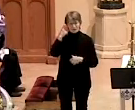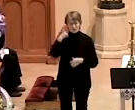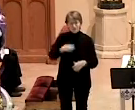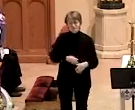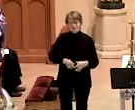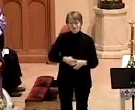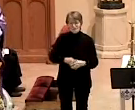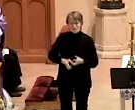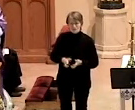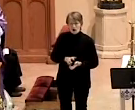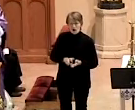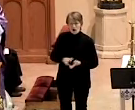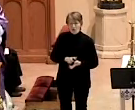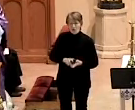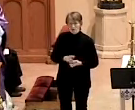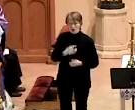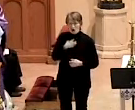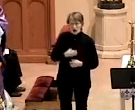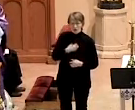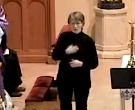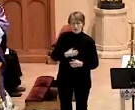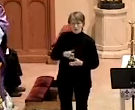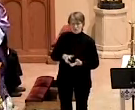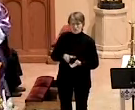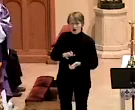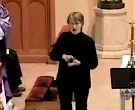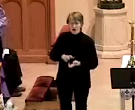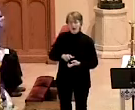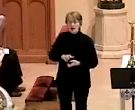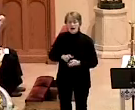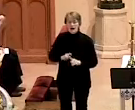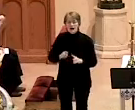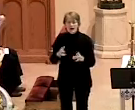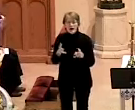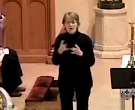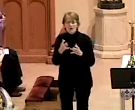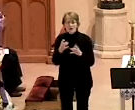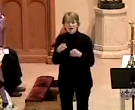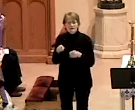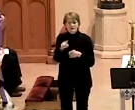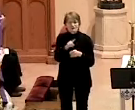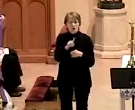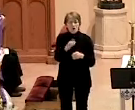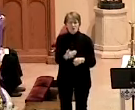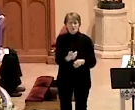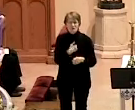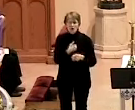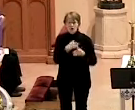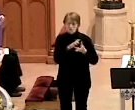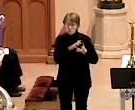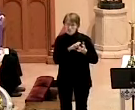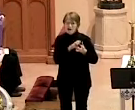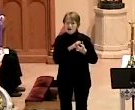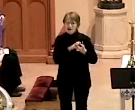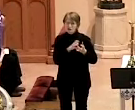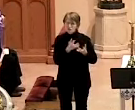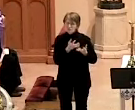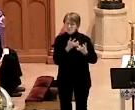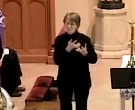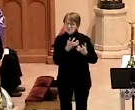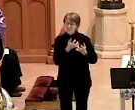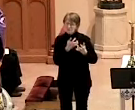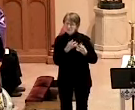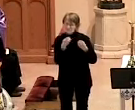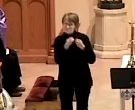fasting. You know, when we eat less food, our stomach rumbles. I would say I'd like your soul to rumble because